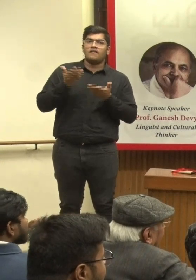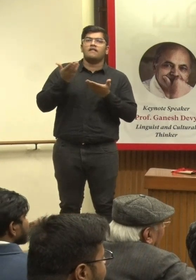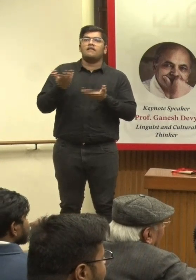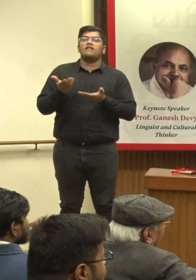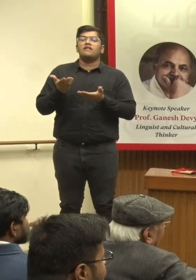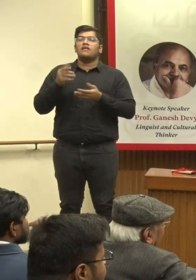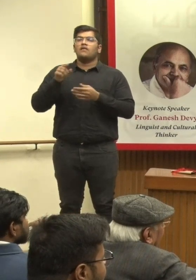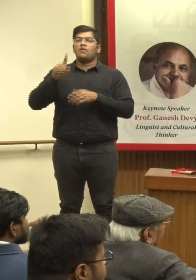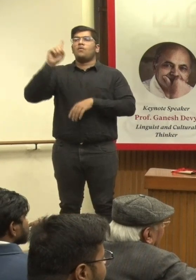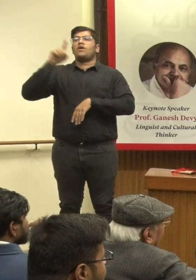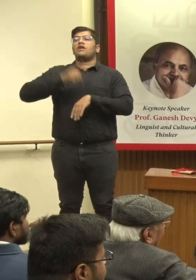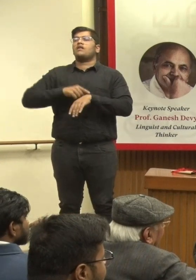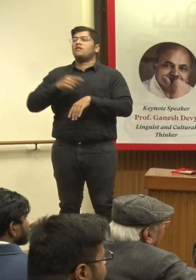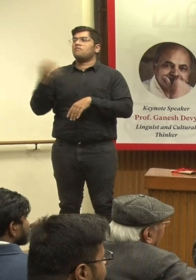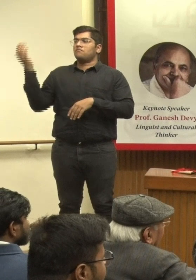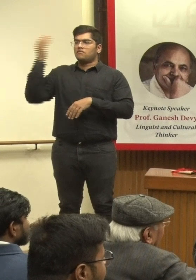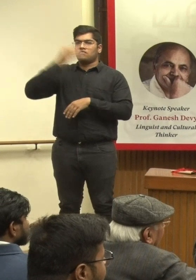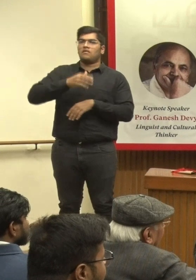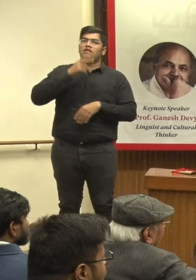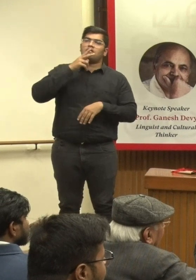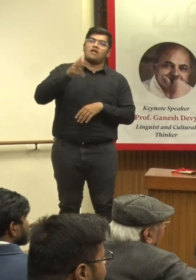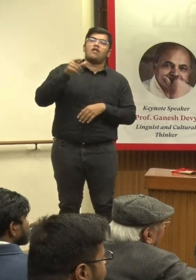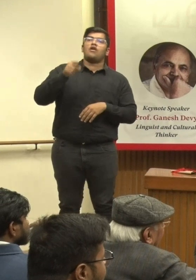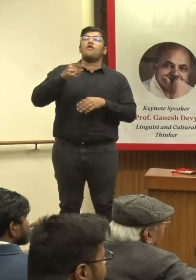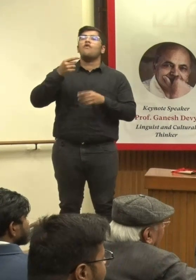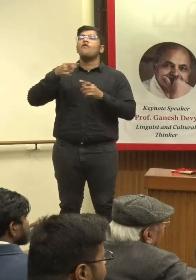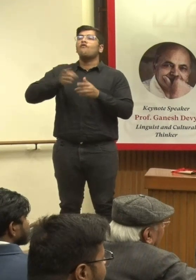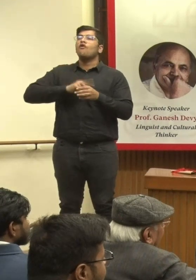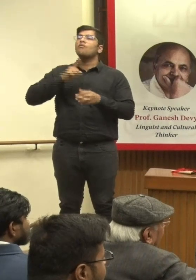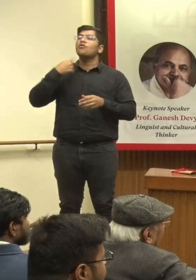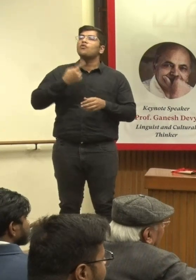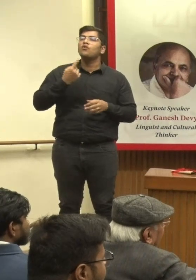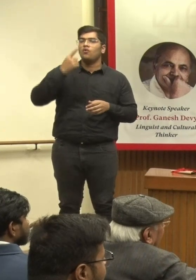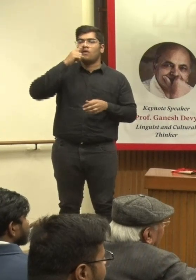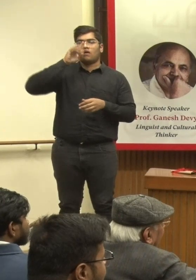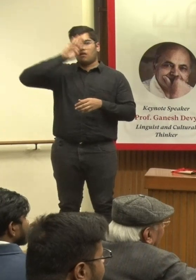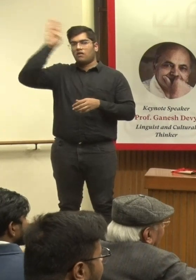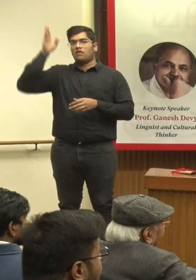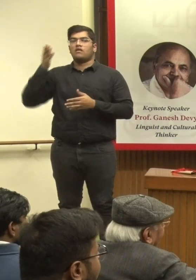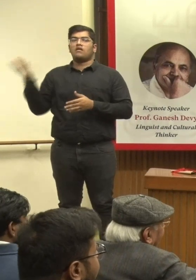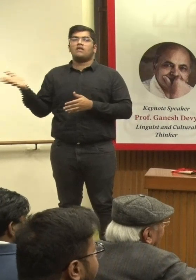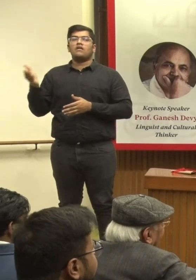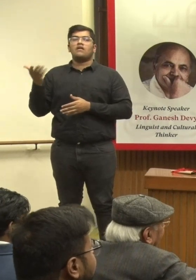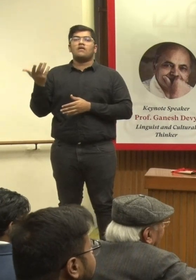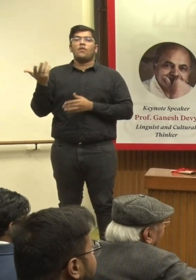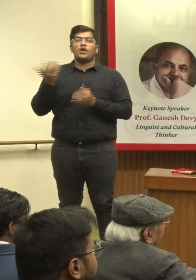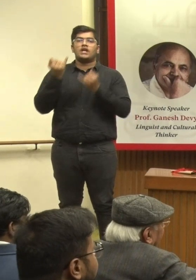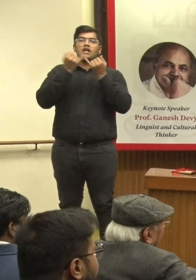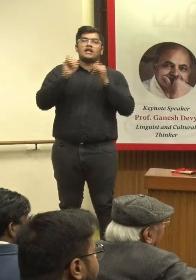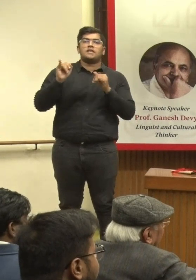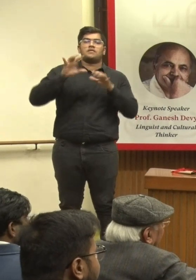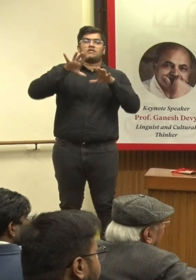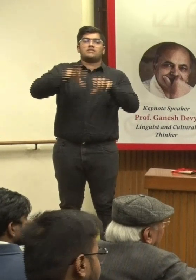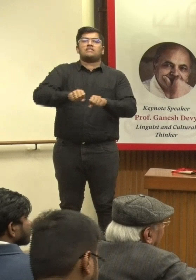were told, belongs to the queen or the king, sovereign domain. So the